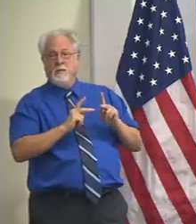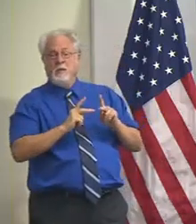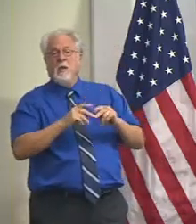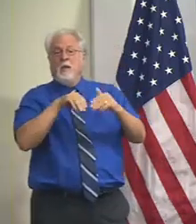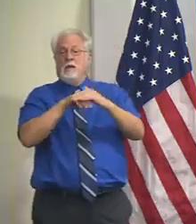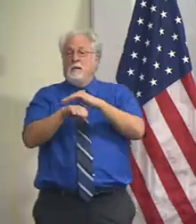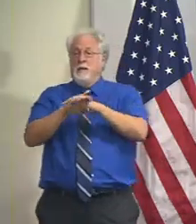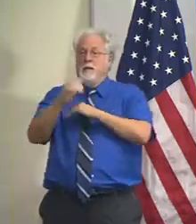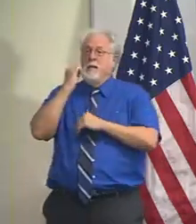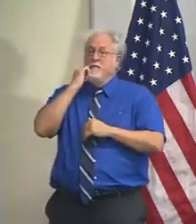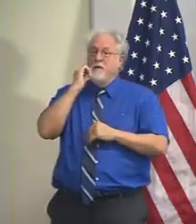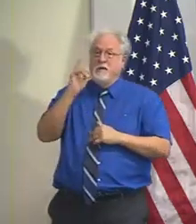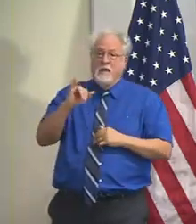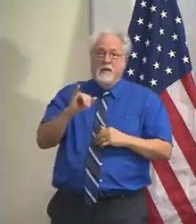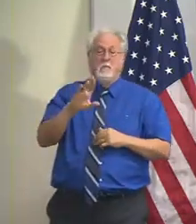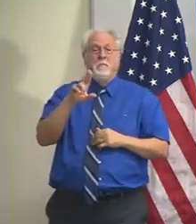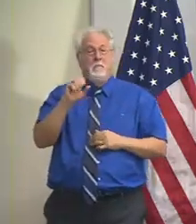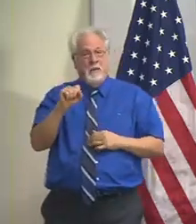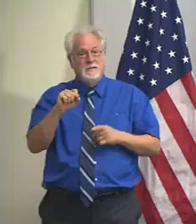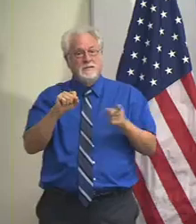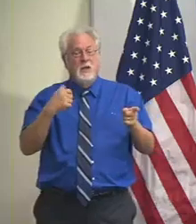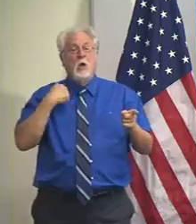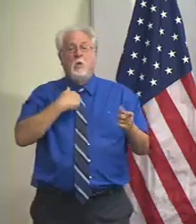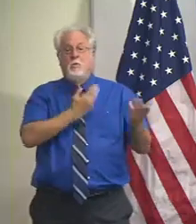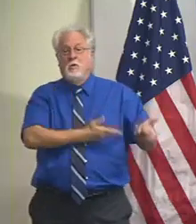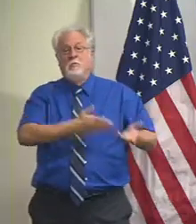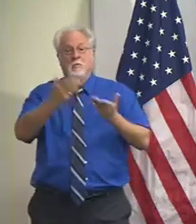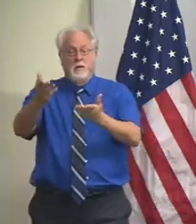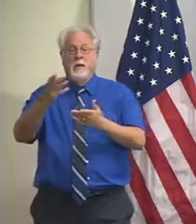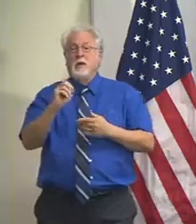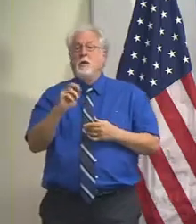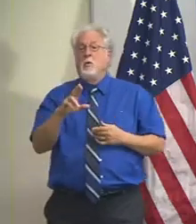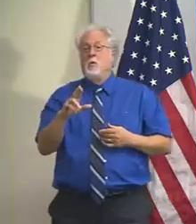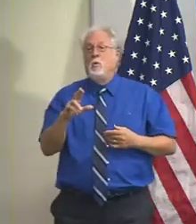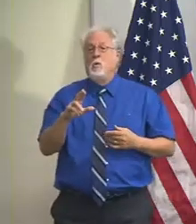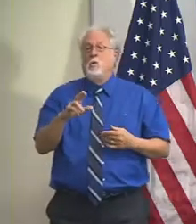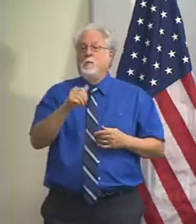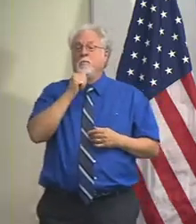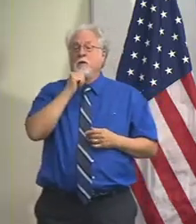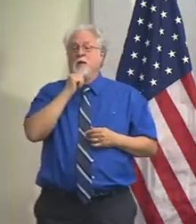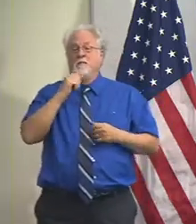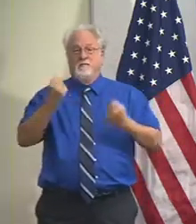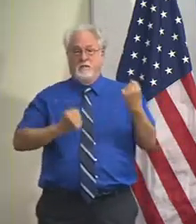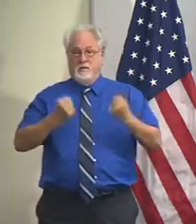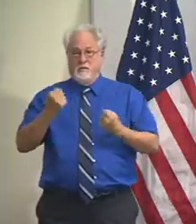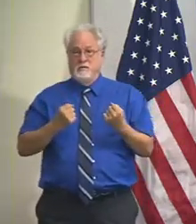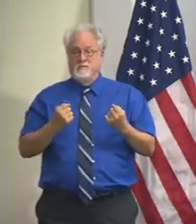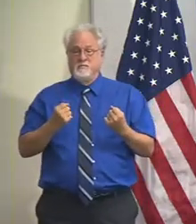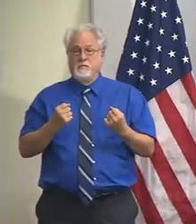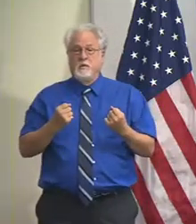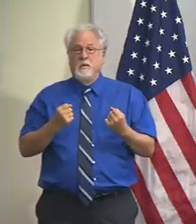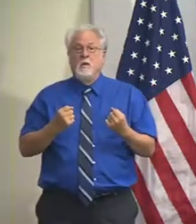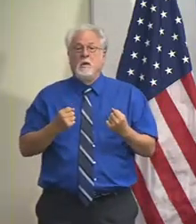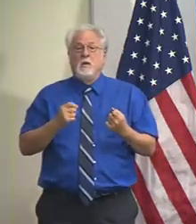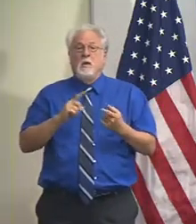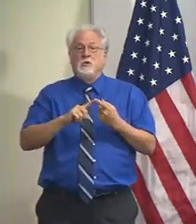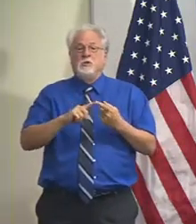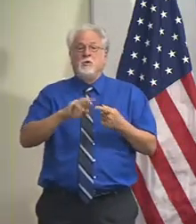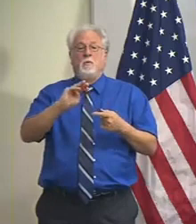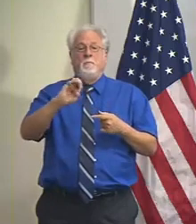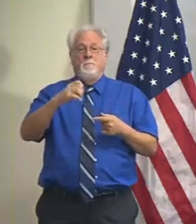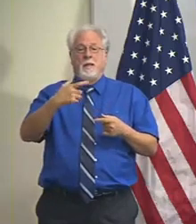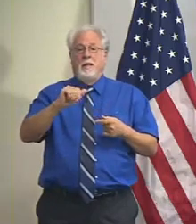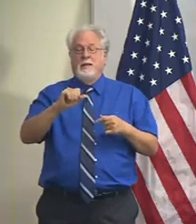coming in every day, either by bus because we're transporting them or by private vehicle to the mega shelter